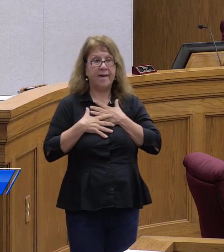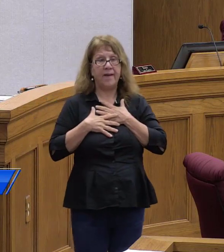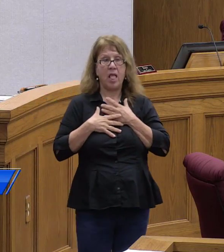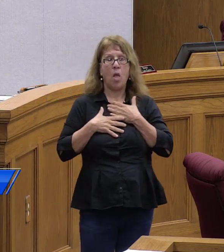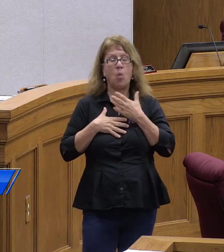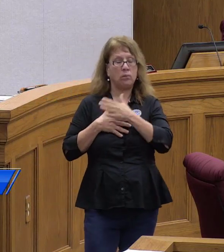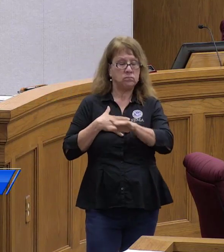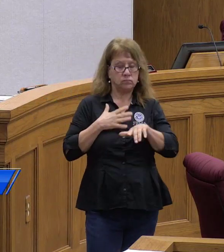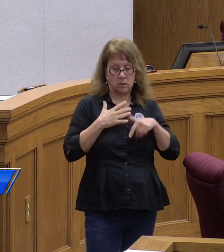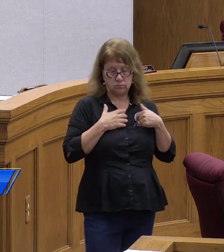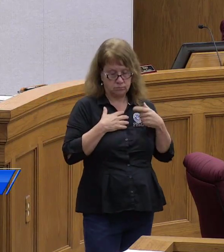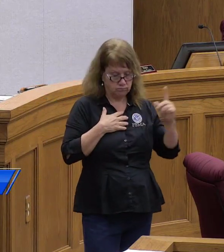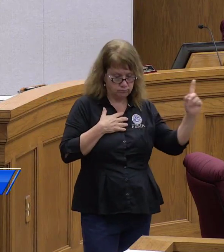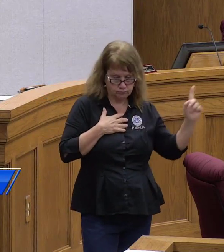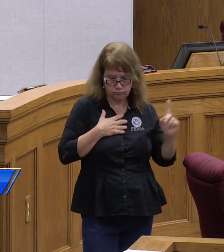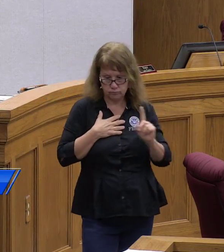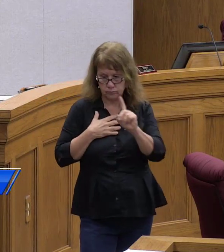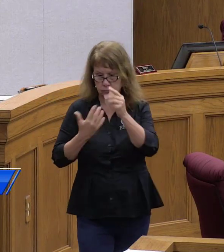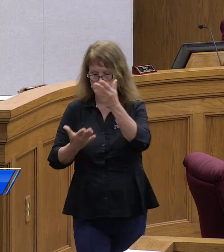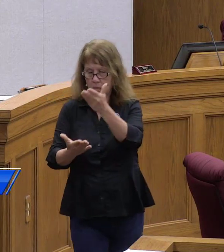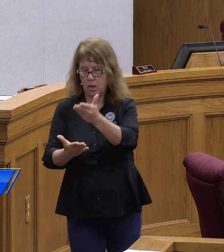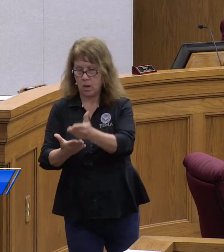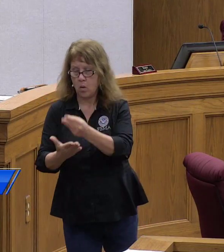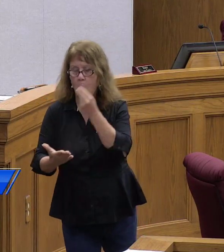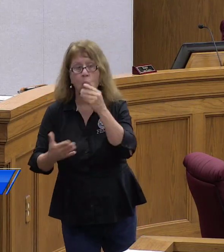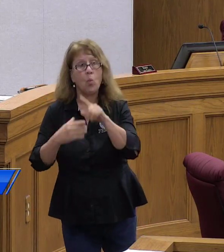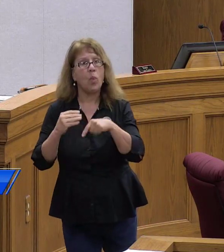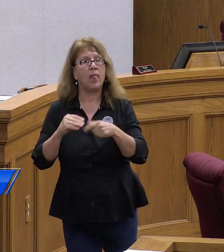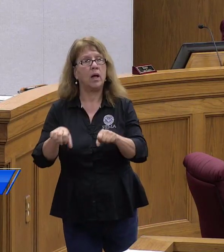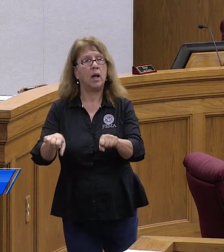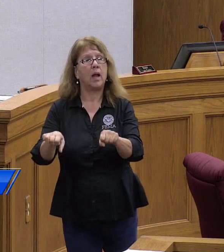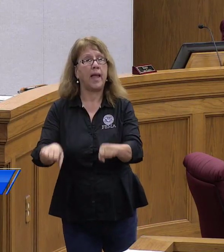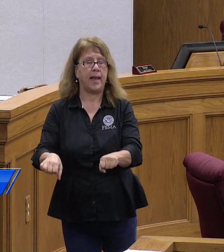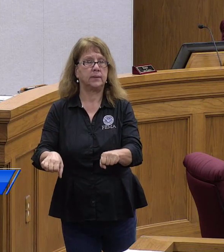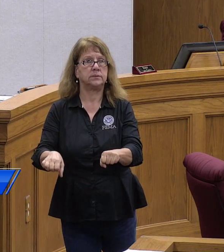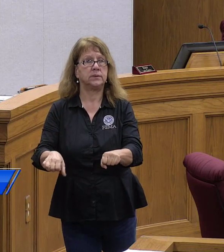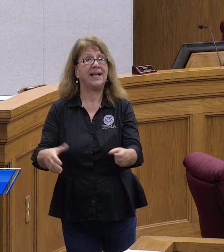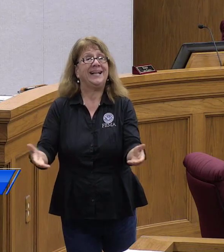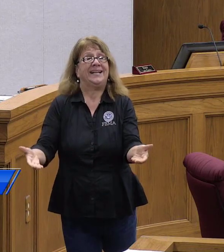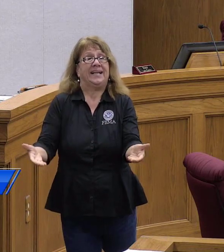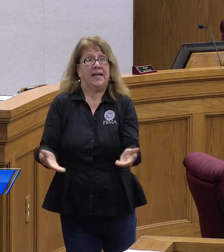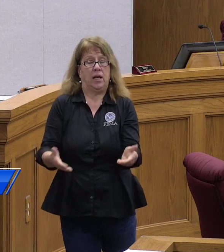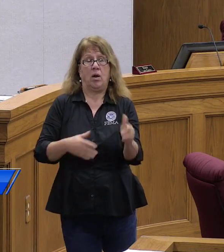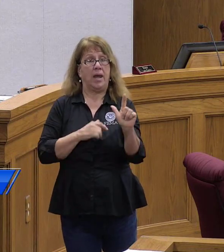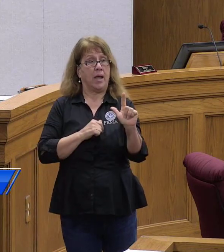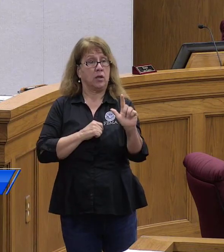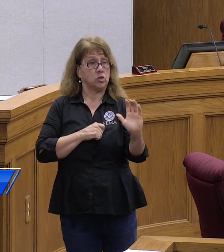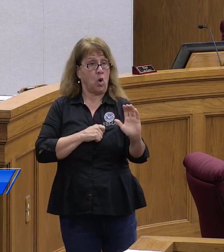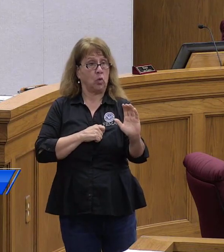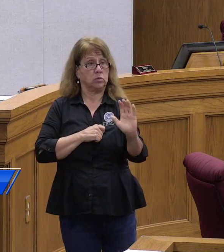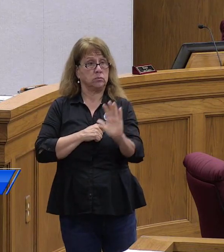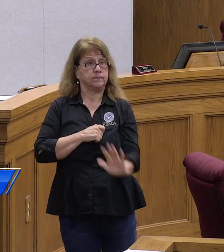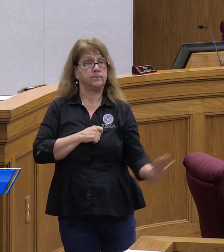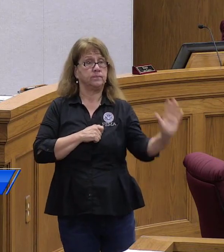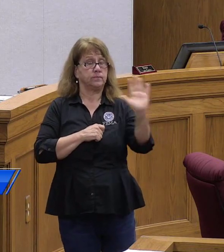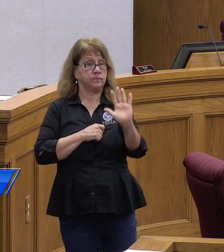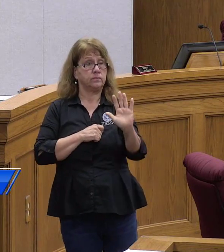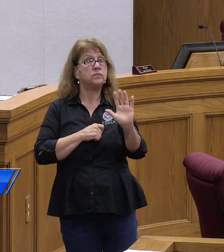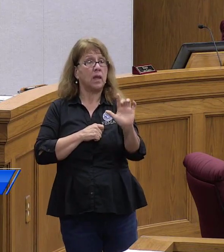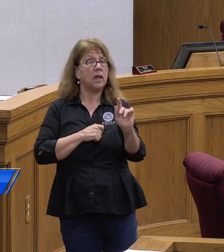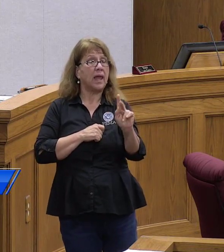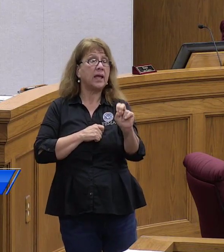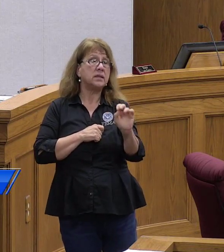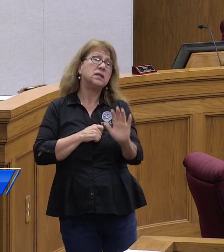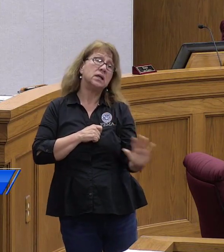come home at the appropriate time when they can, to be here in Lake Charles, to be here in the lake area, because our citizens,